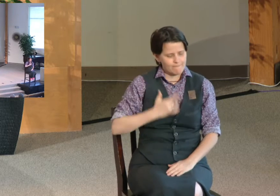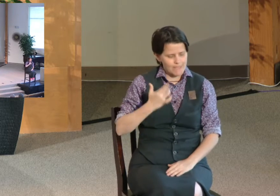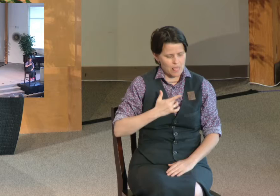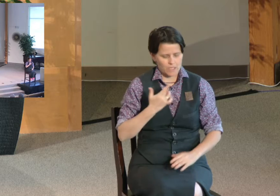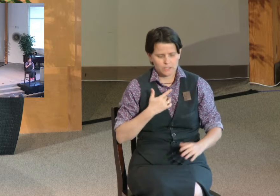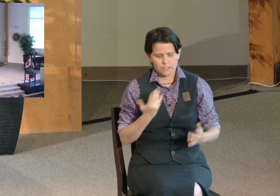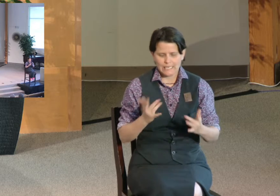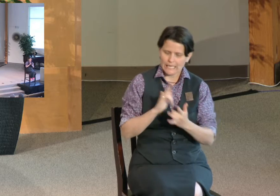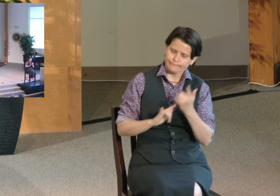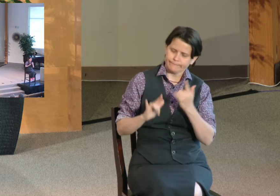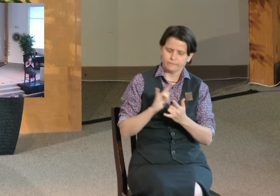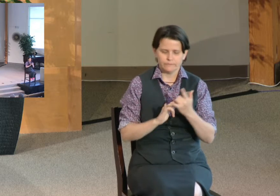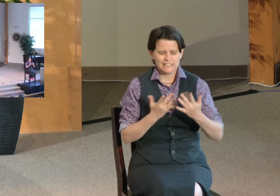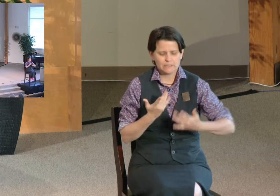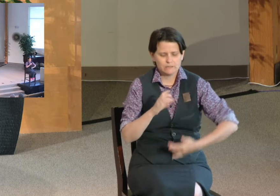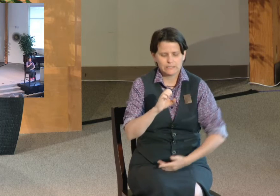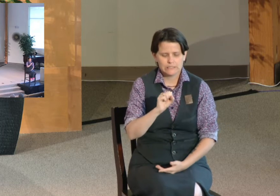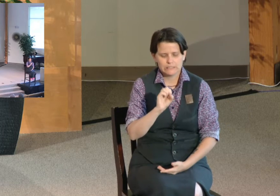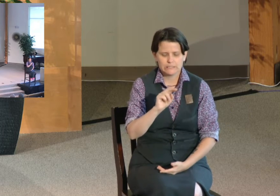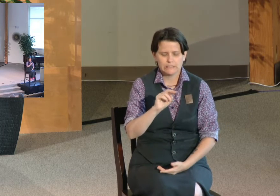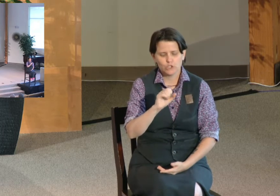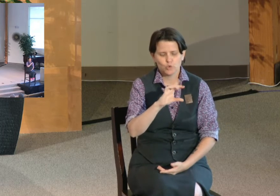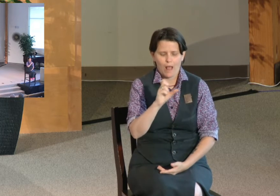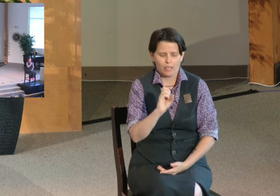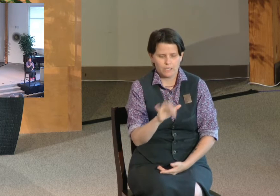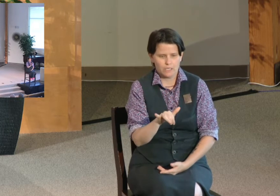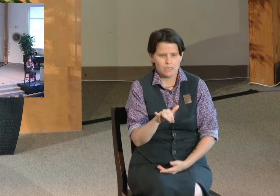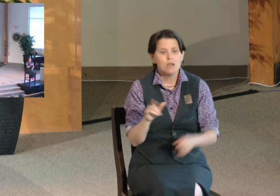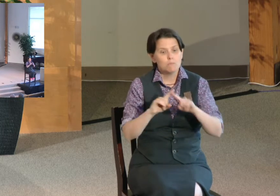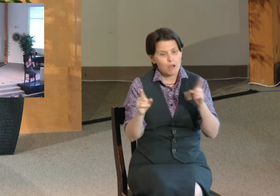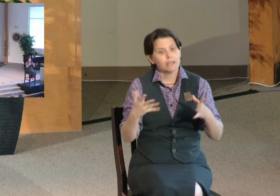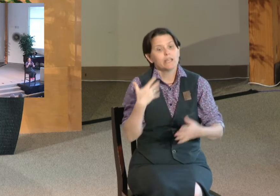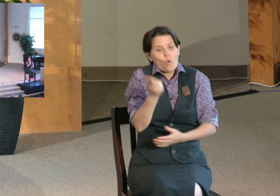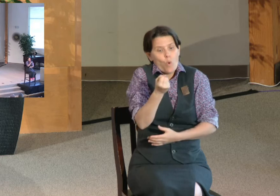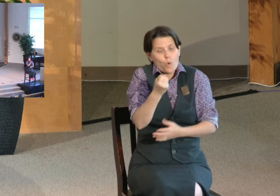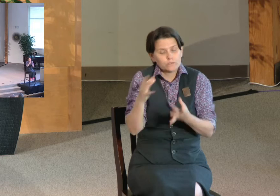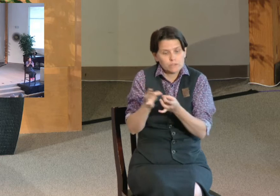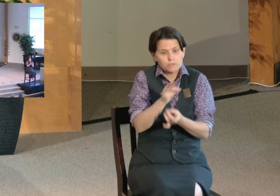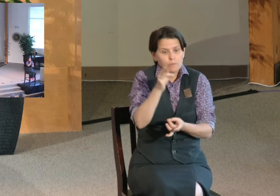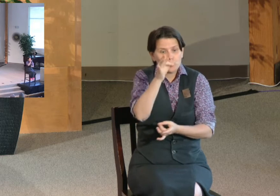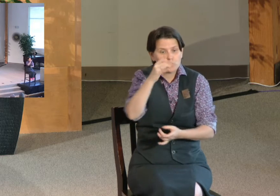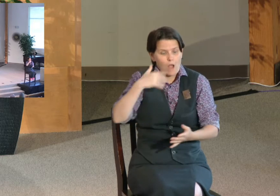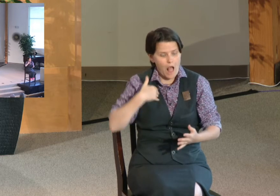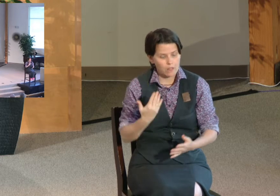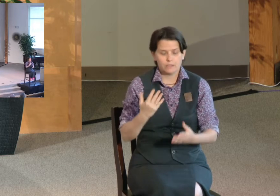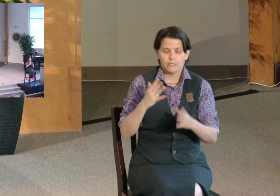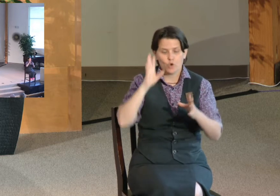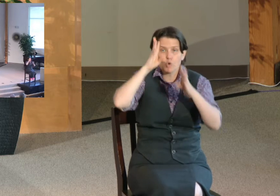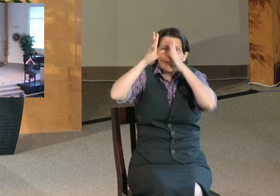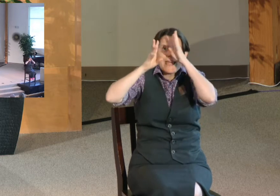the spirituality, inspiration, the creativity, and intuition. Fully developed, the lover